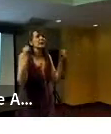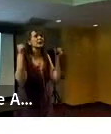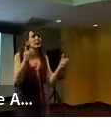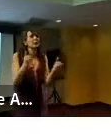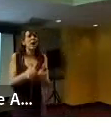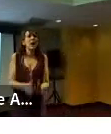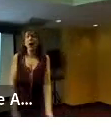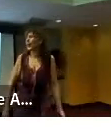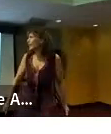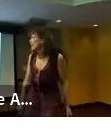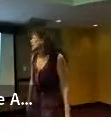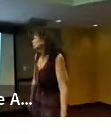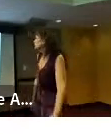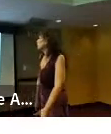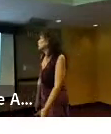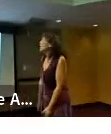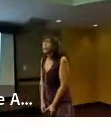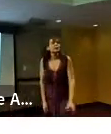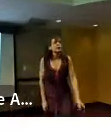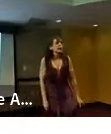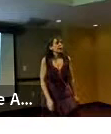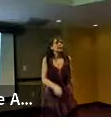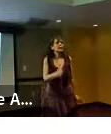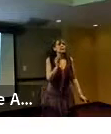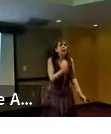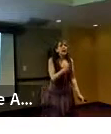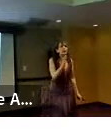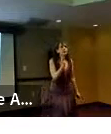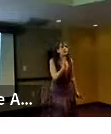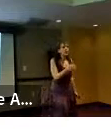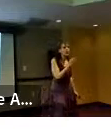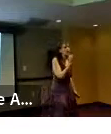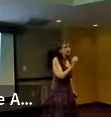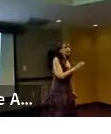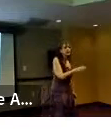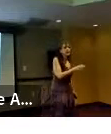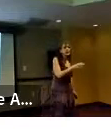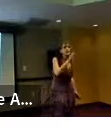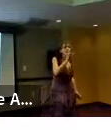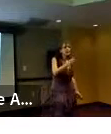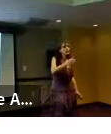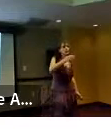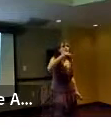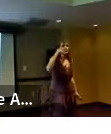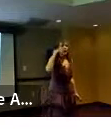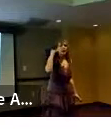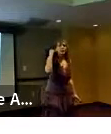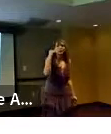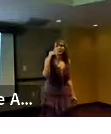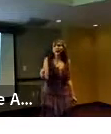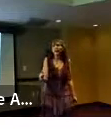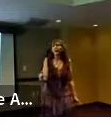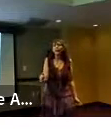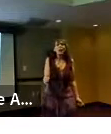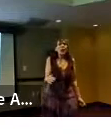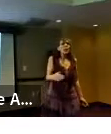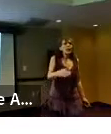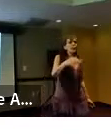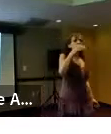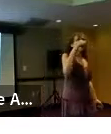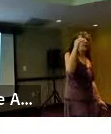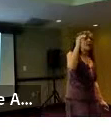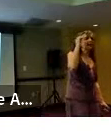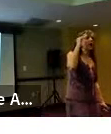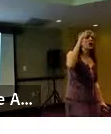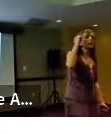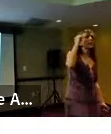Wonderful, you guys are so spot on it. So that is great. That is exactly the point I was making. Thank you for understanding it.